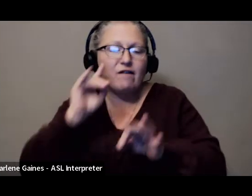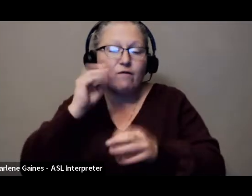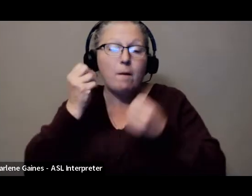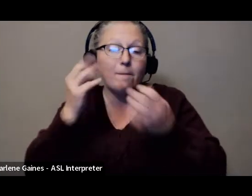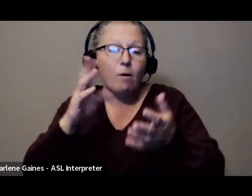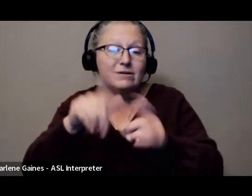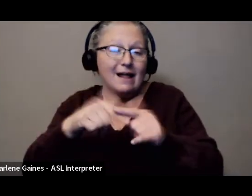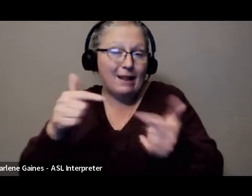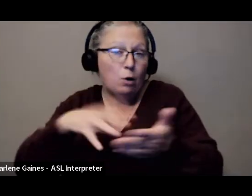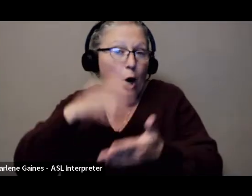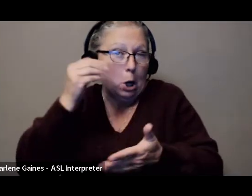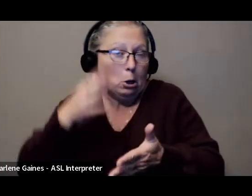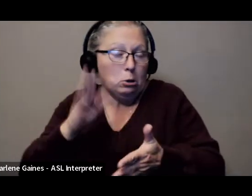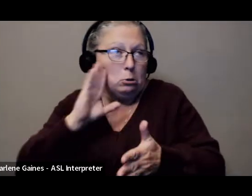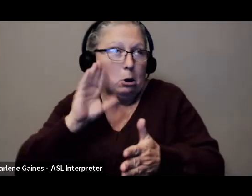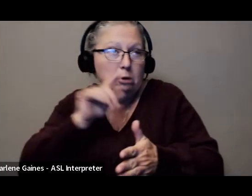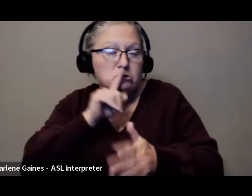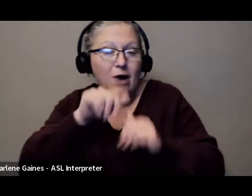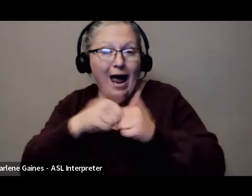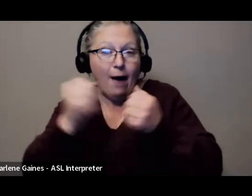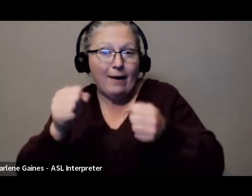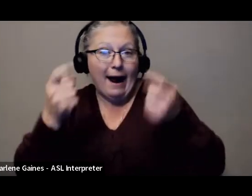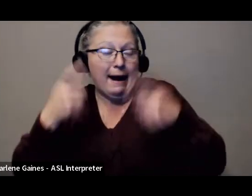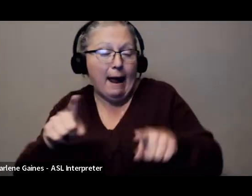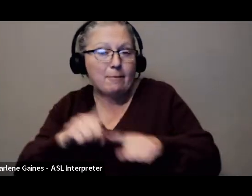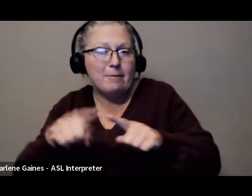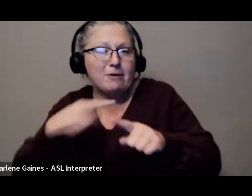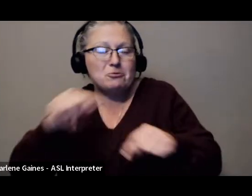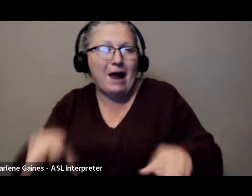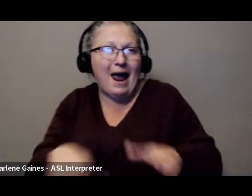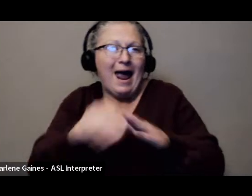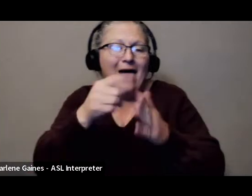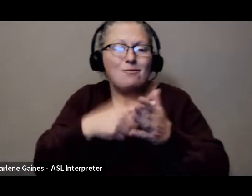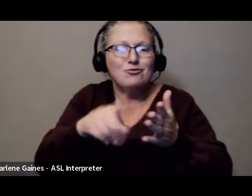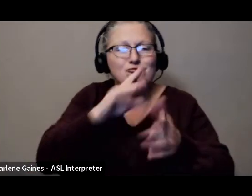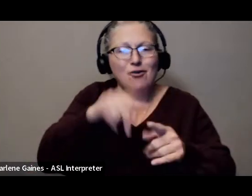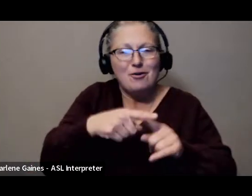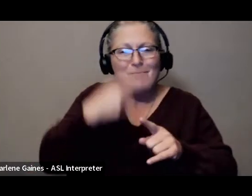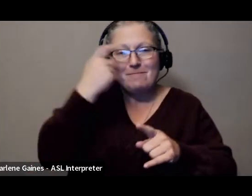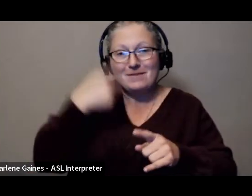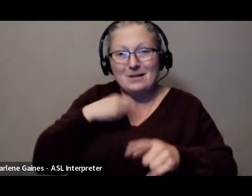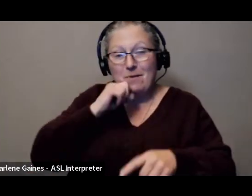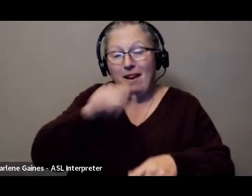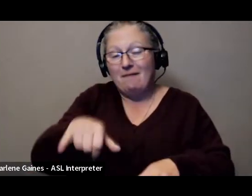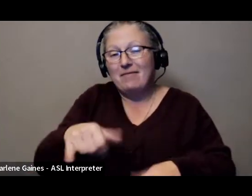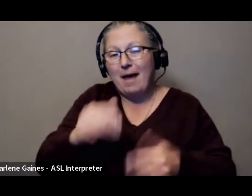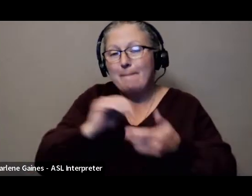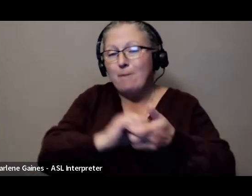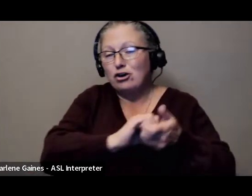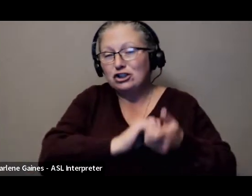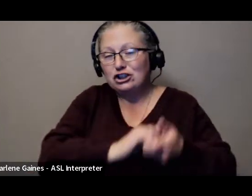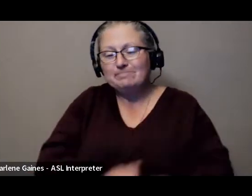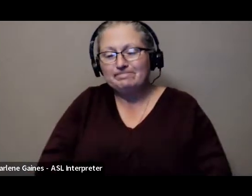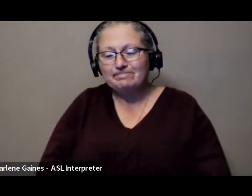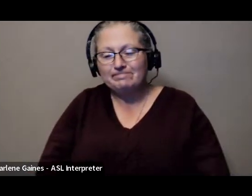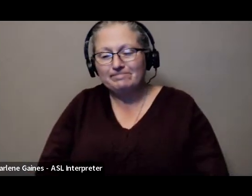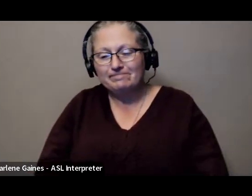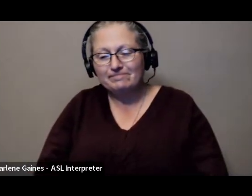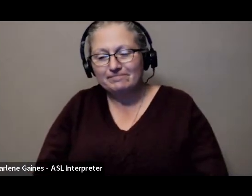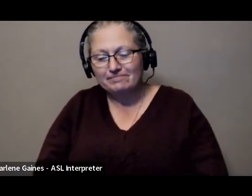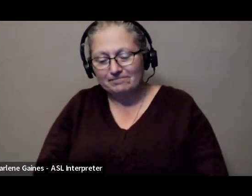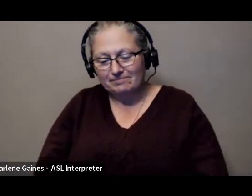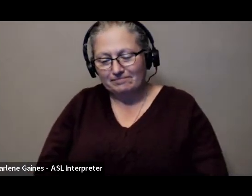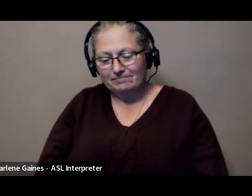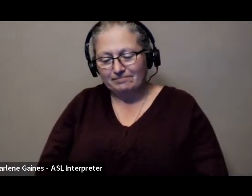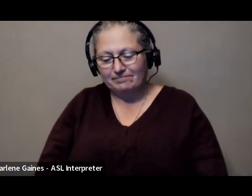that somehow. I don't know how we can make that happen, but trying to add to what you were just talking about, because I really would love that partnership.